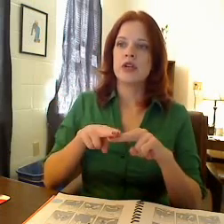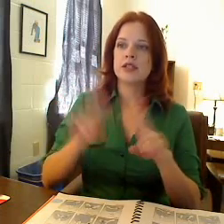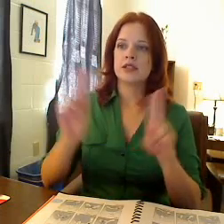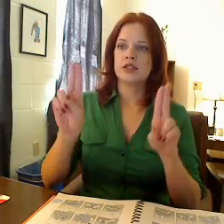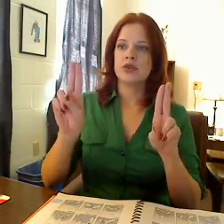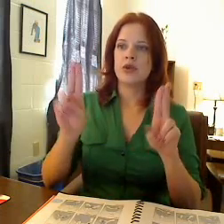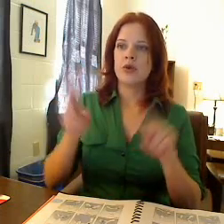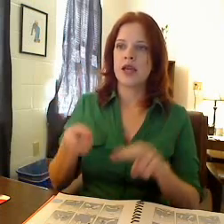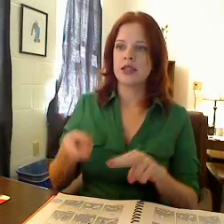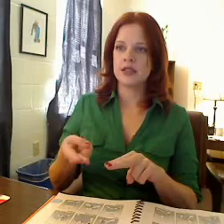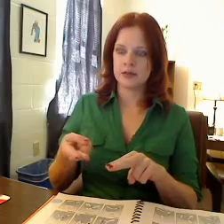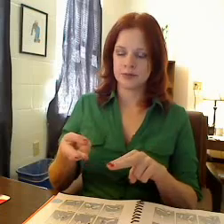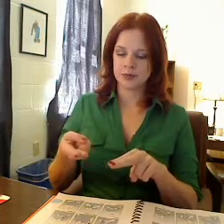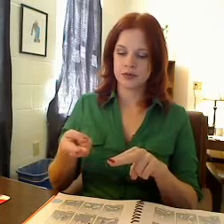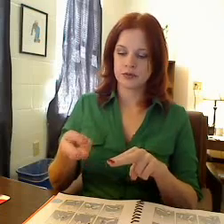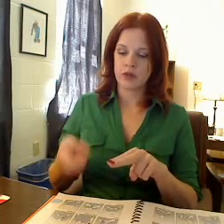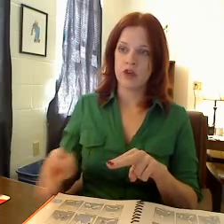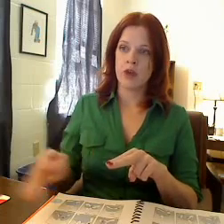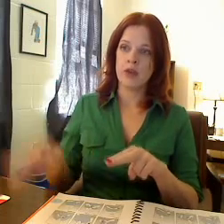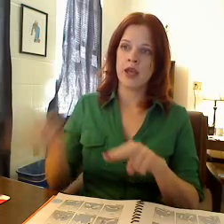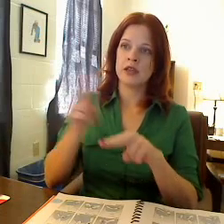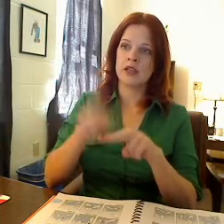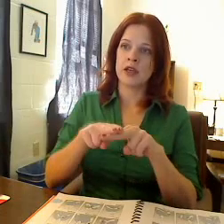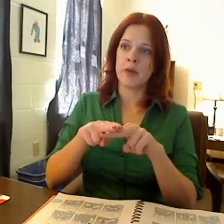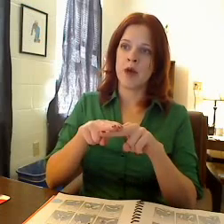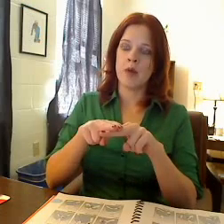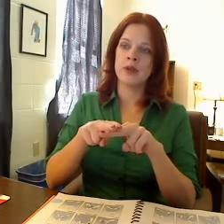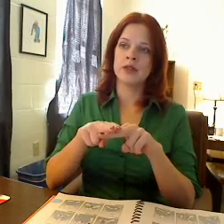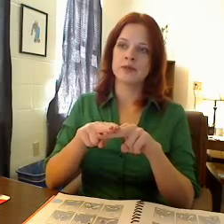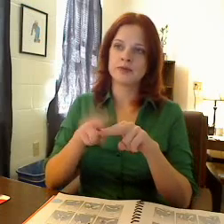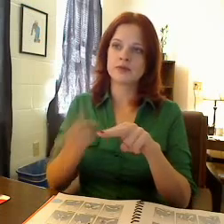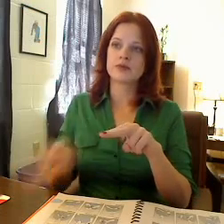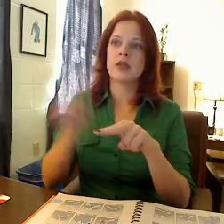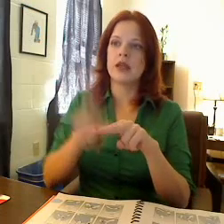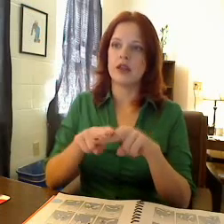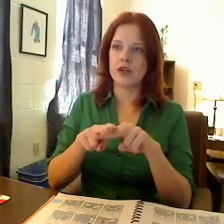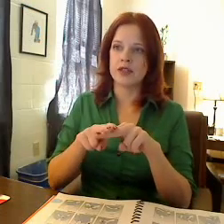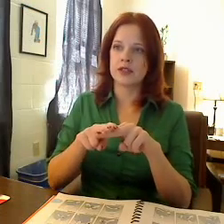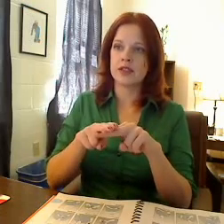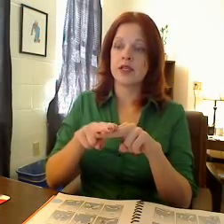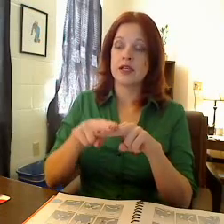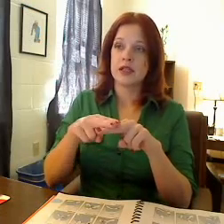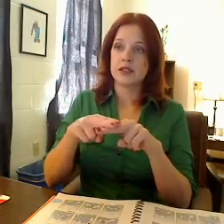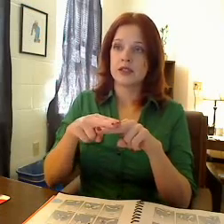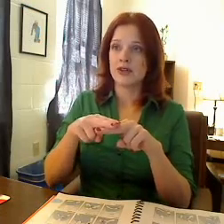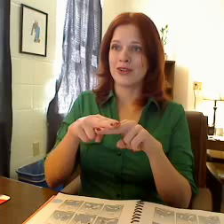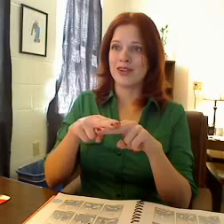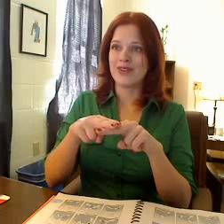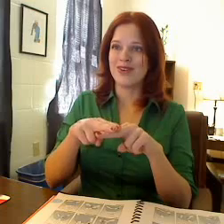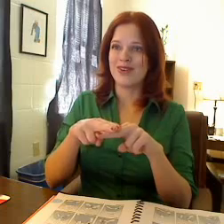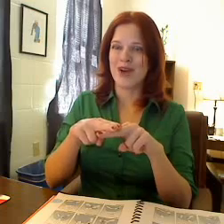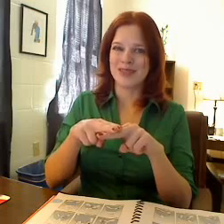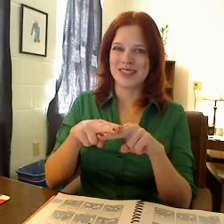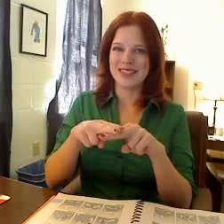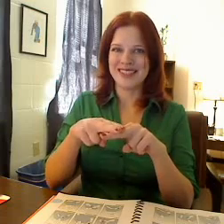Increase, it's 2 U hands, and your dominant hand is going to come up. Increase. Similarly, if you do the opposite and